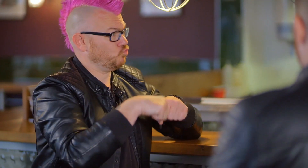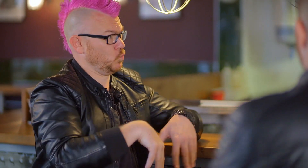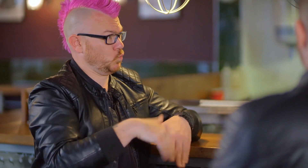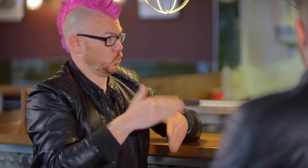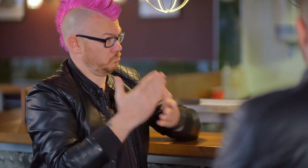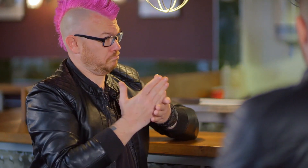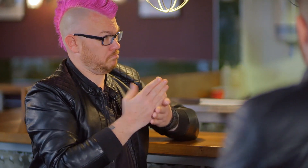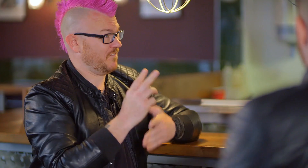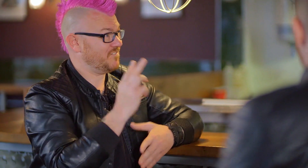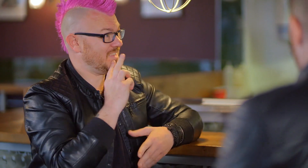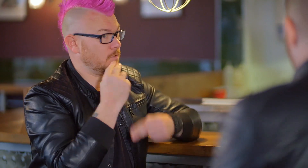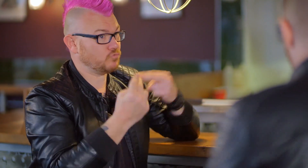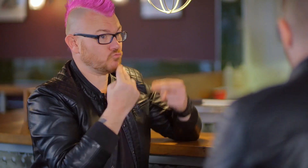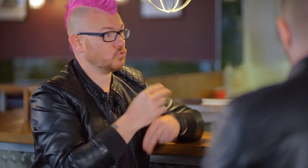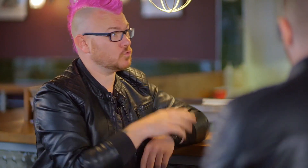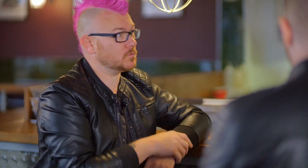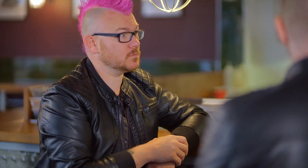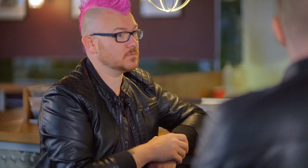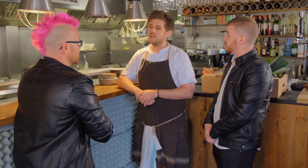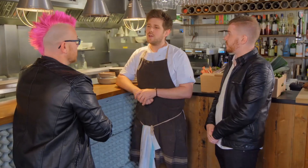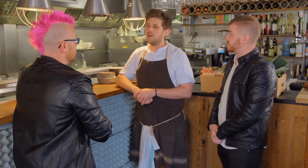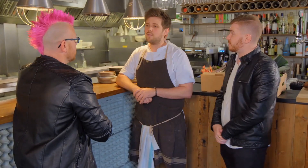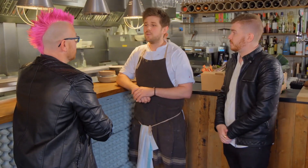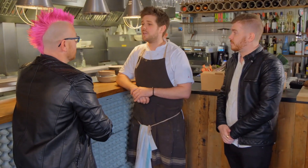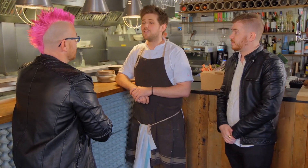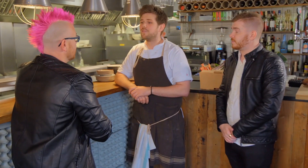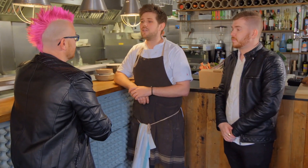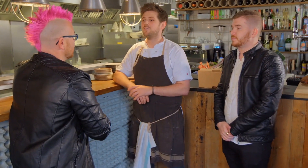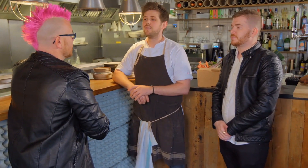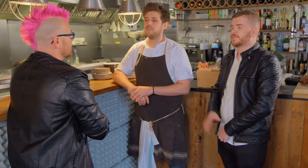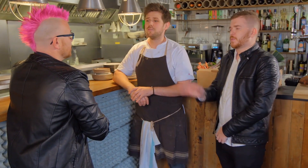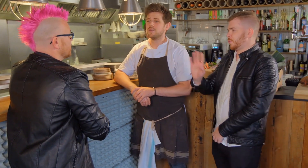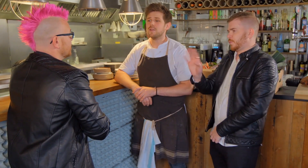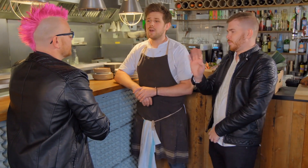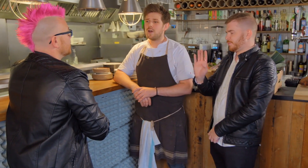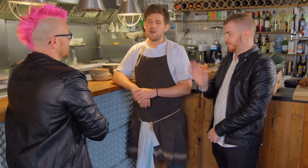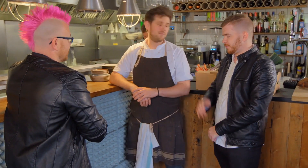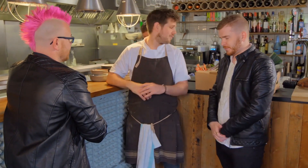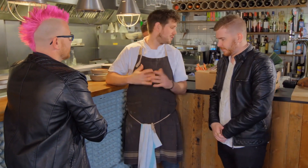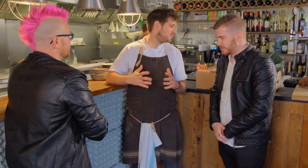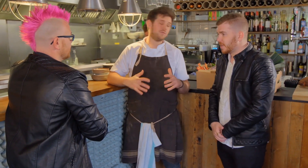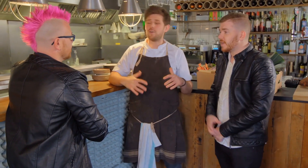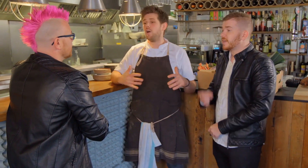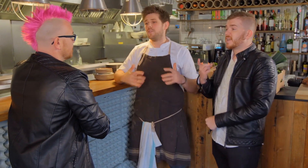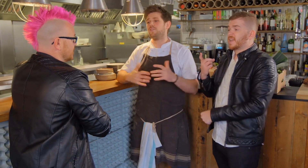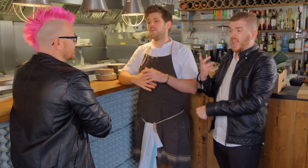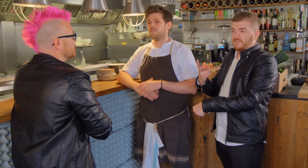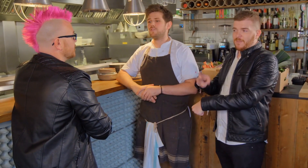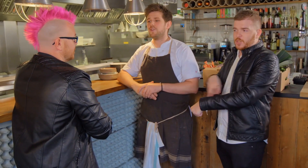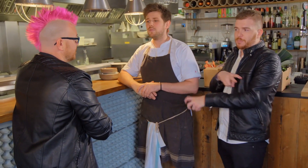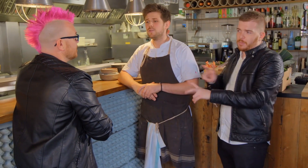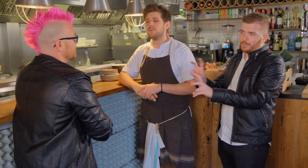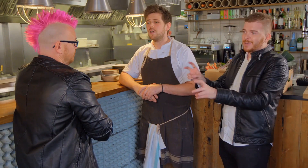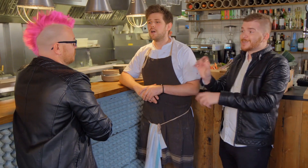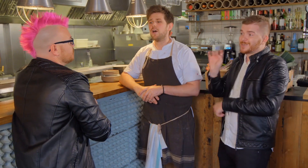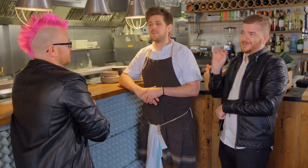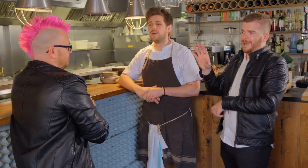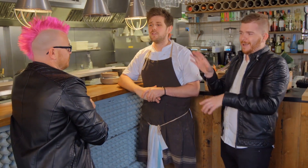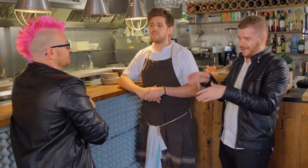So is Root a vegan restaurant? Root isn't a vegan restaurant. Vegetables are the star of the show and the main